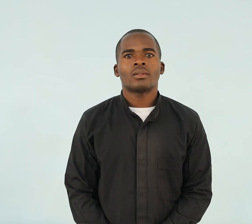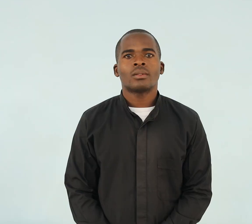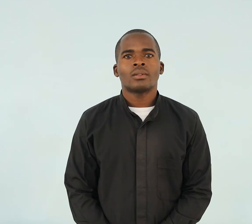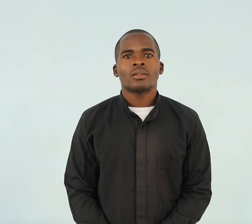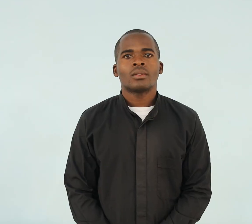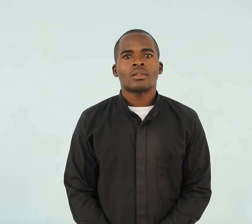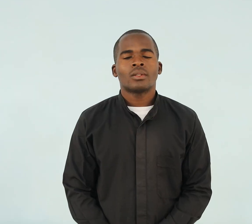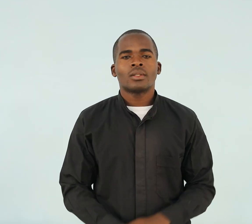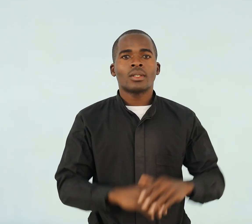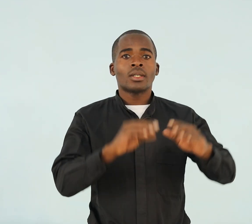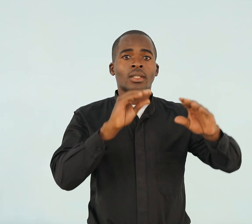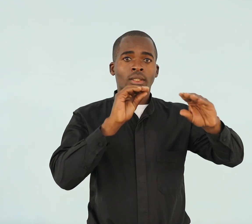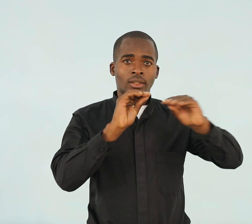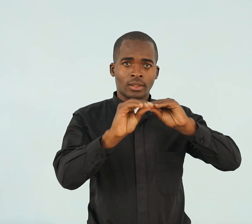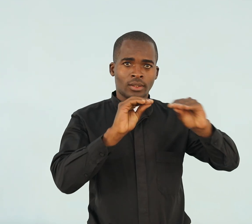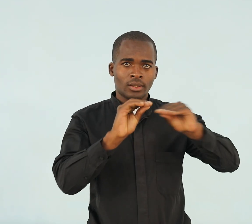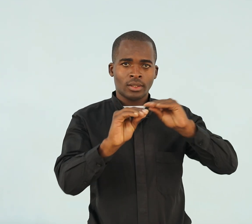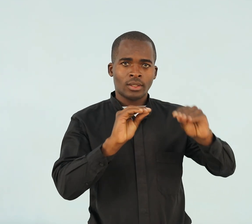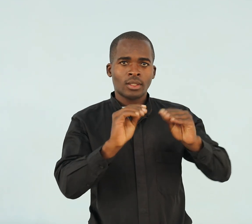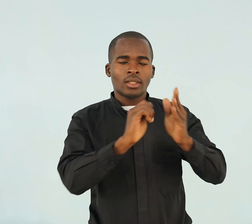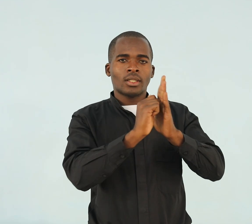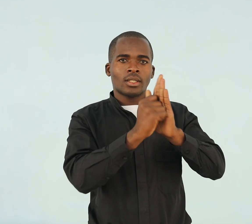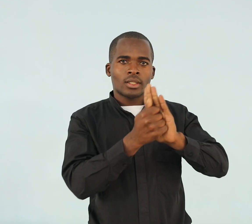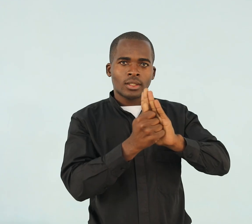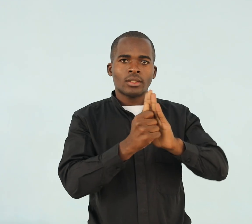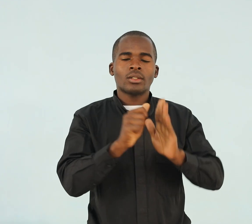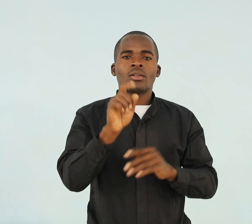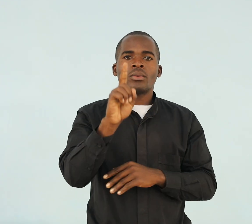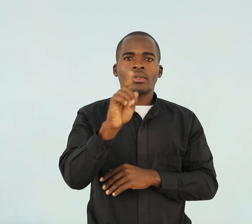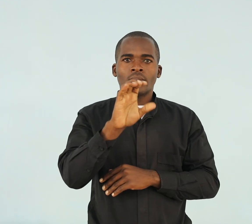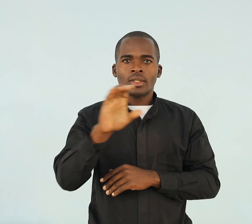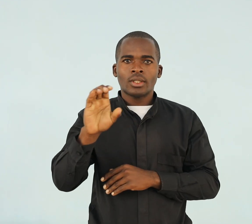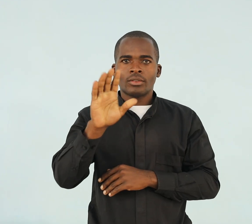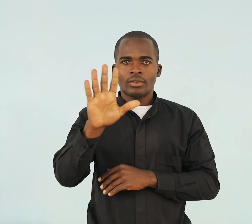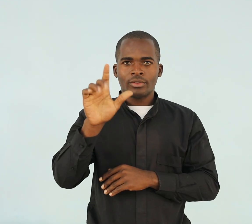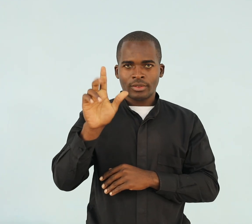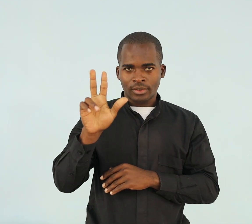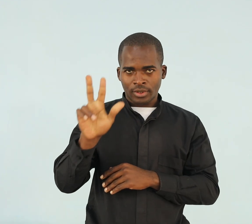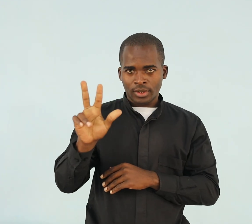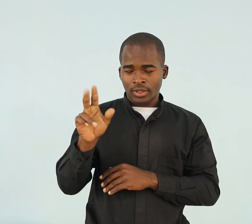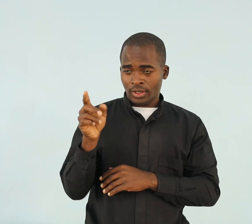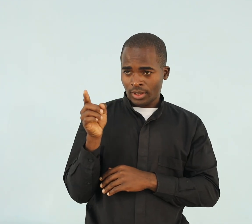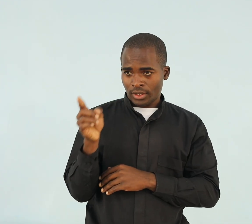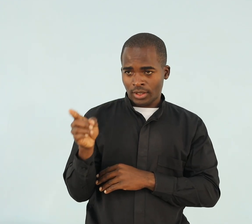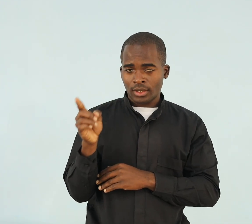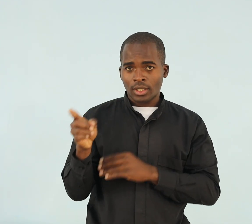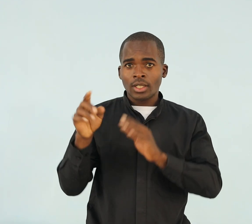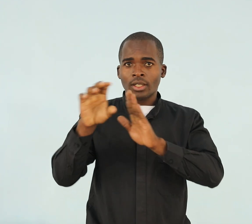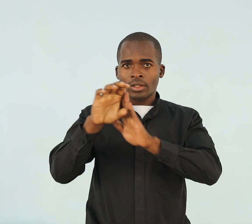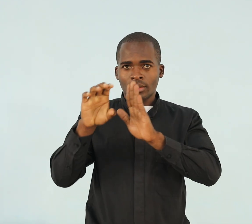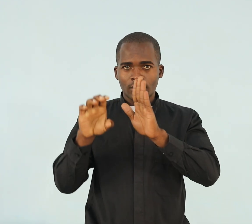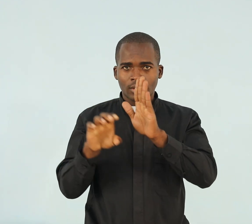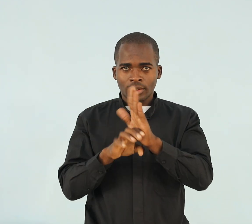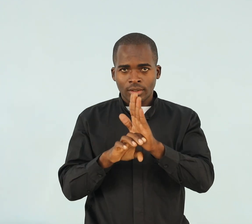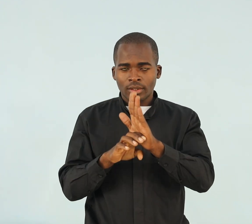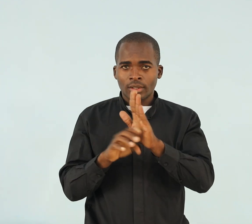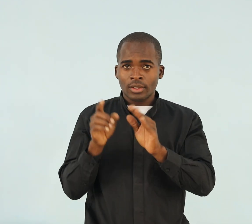Amendment of Article 153. Article 153 of the Constitution is amended